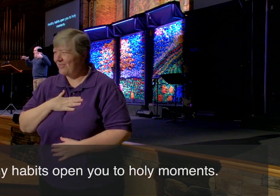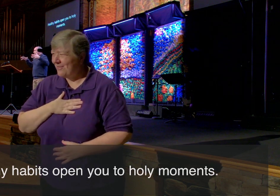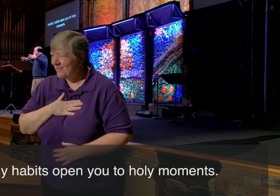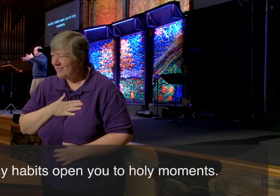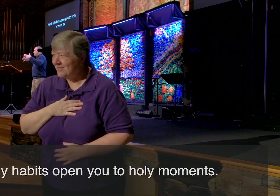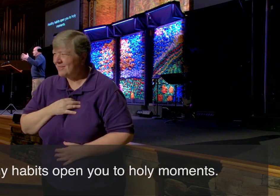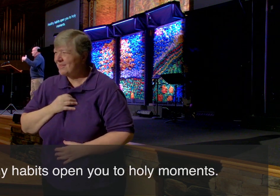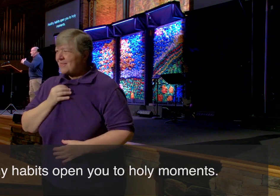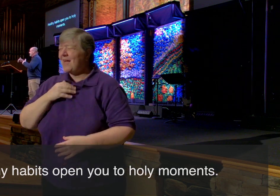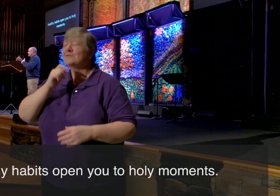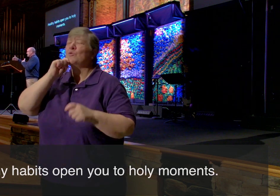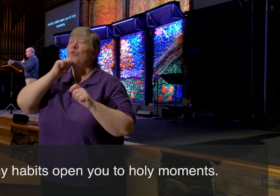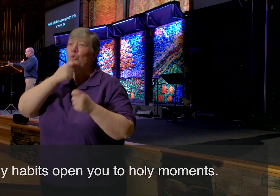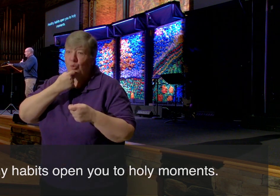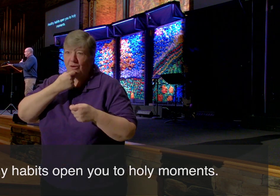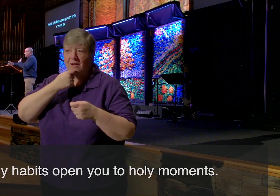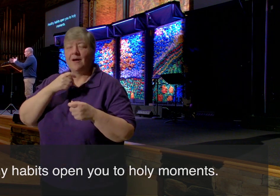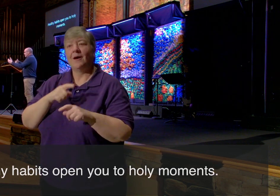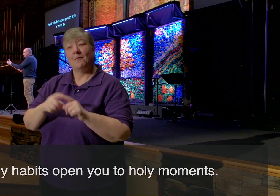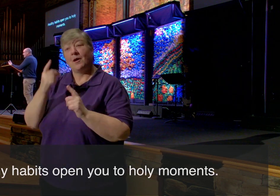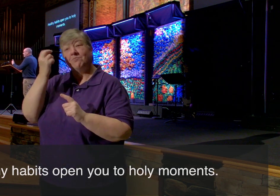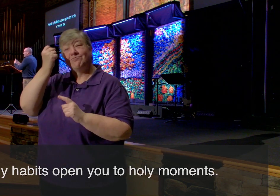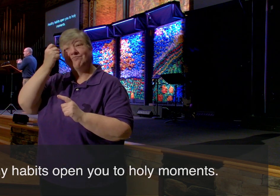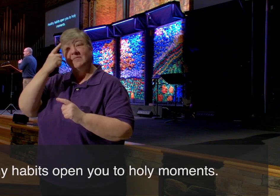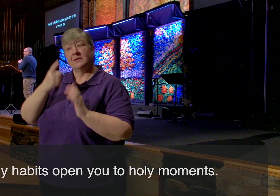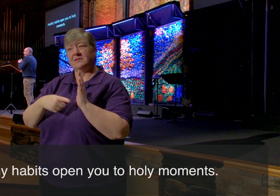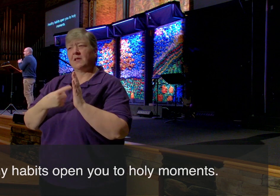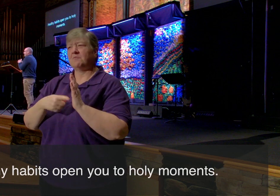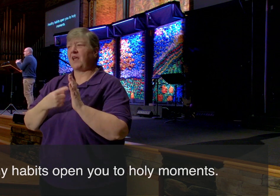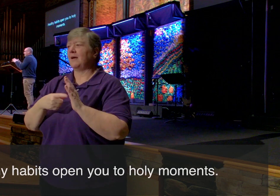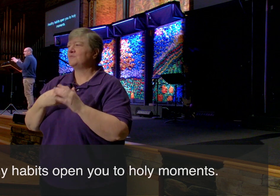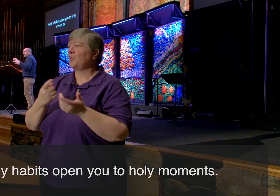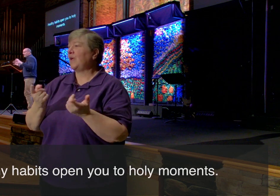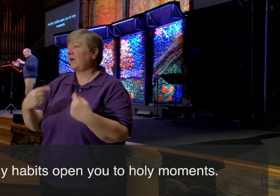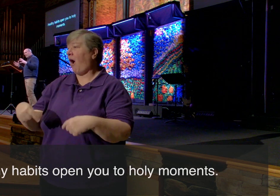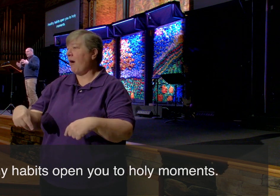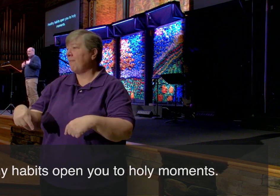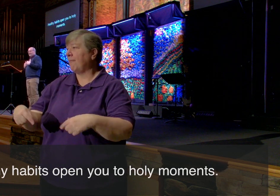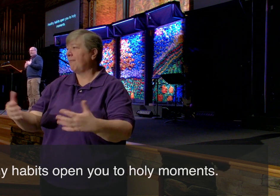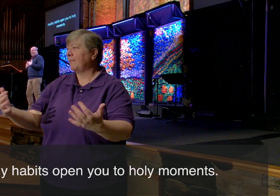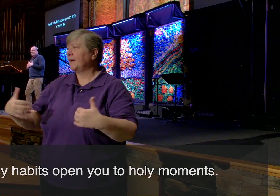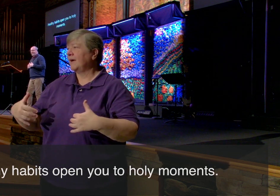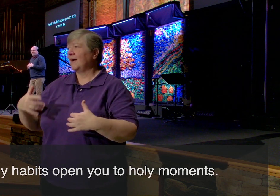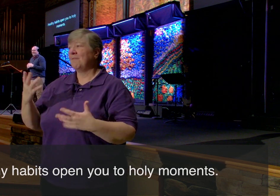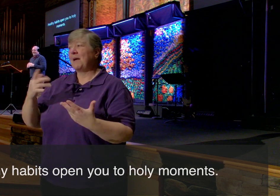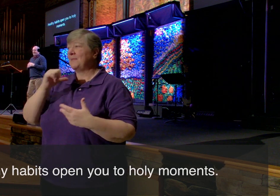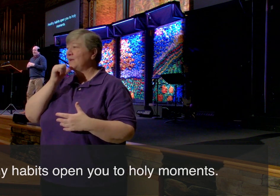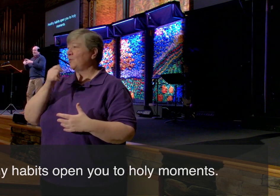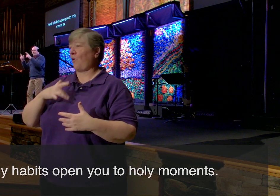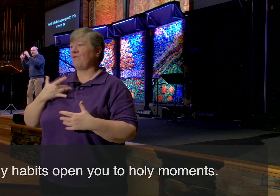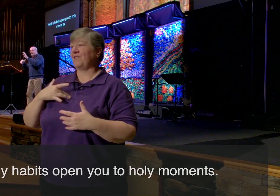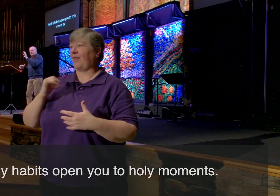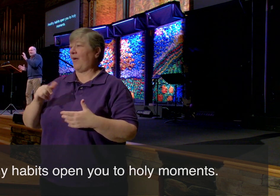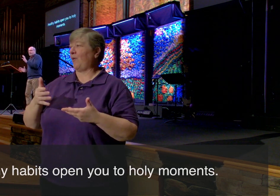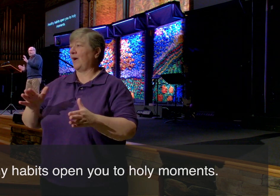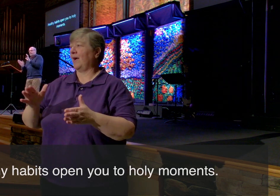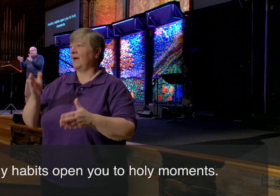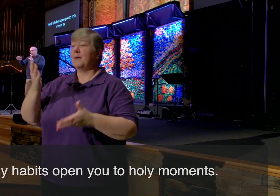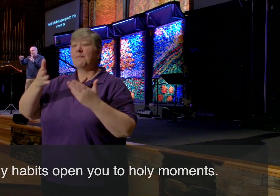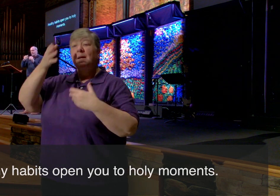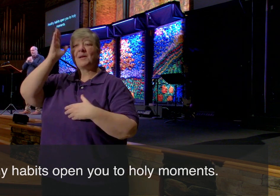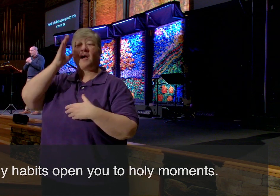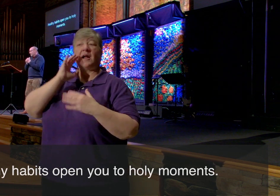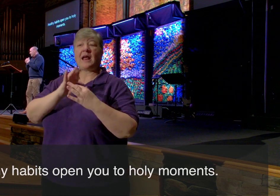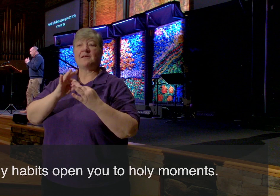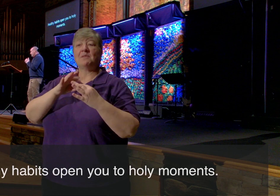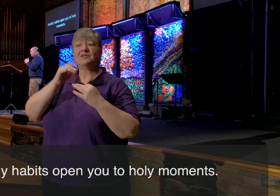so, so cool. But you know, realize that sometimes, friends, we come and maybe it doesn't feel like that. Maybe